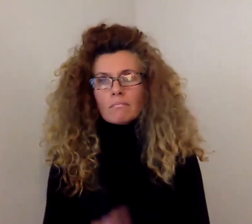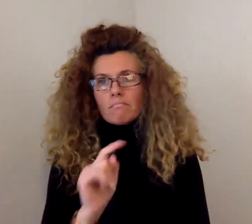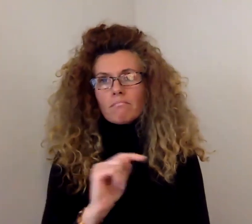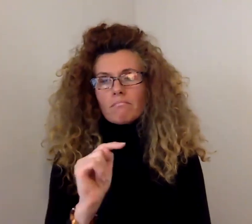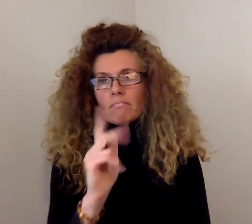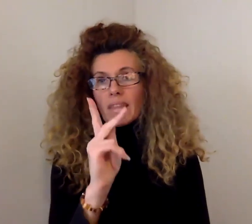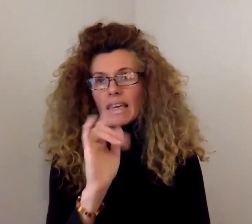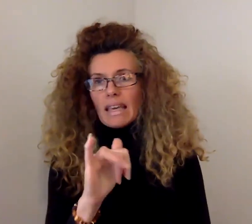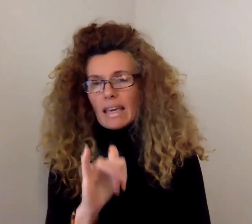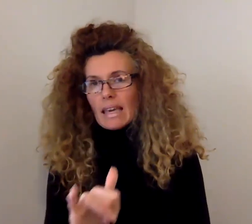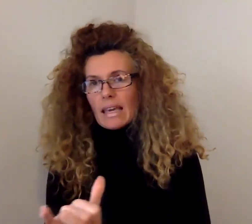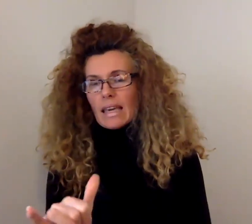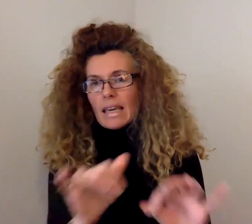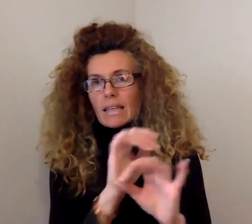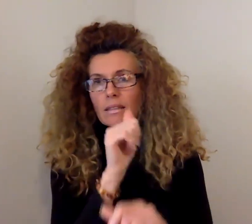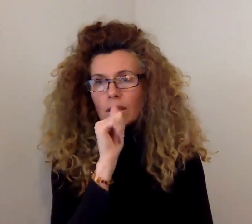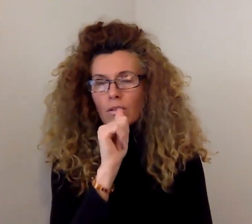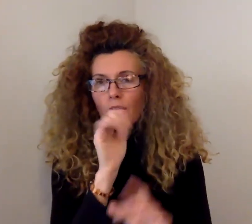Thank you.